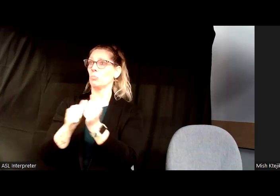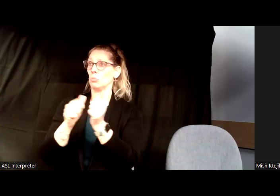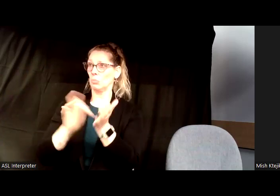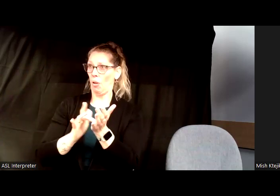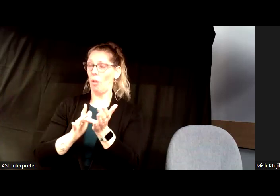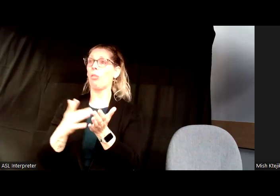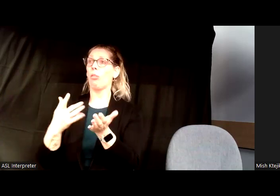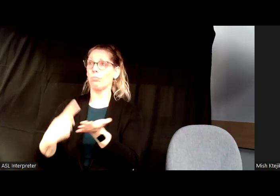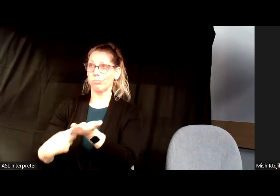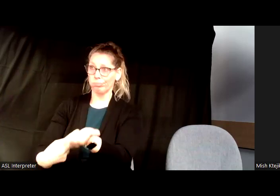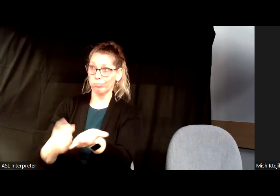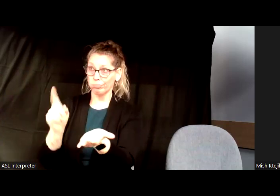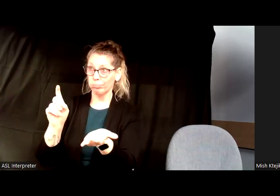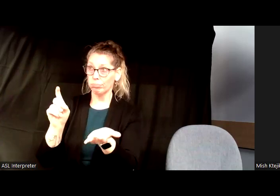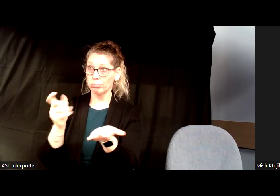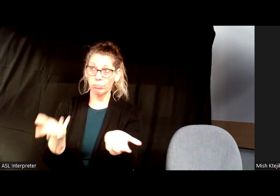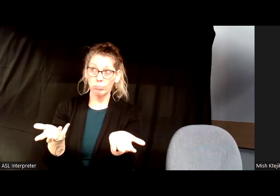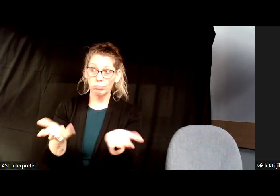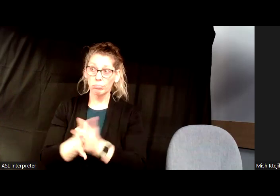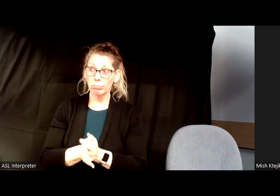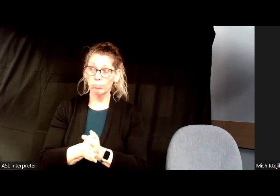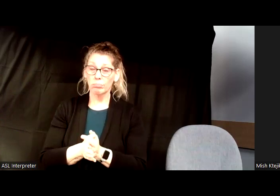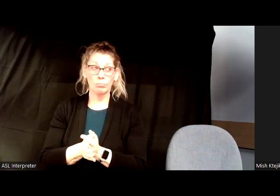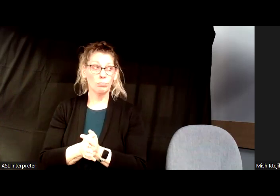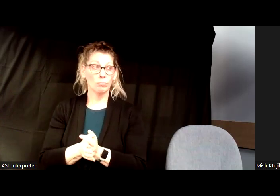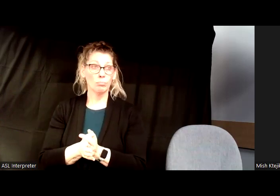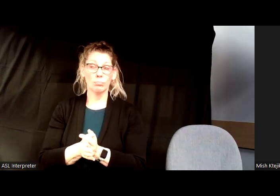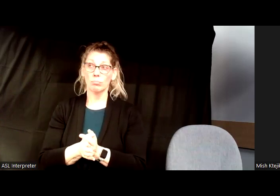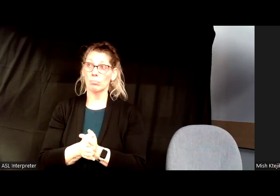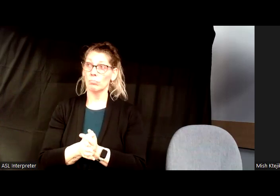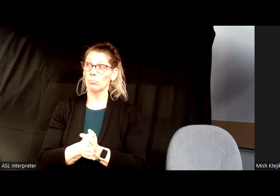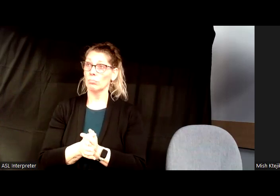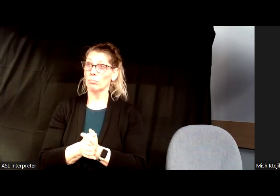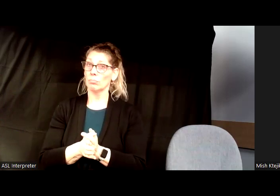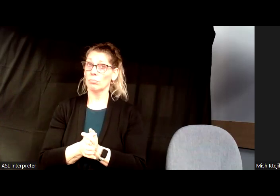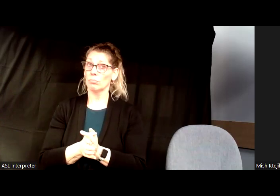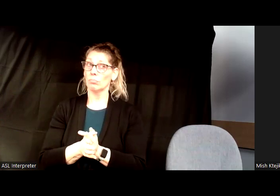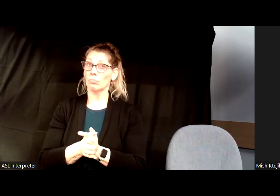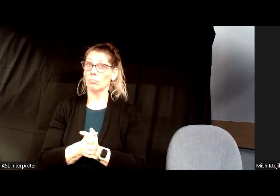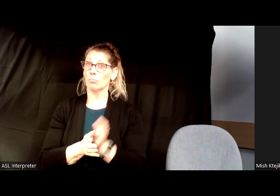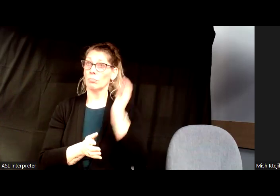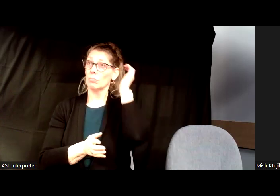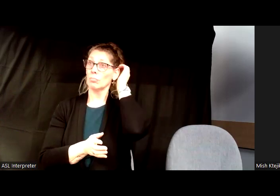So are we done talking about the medical license, or should we continue talking about that?